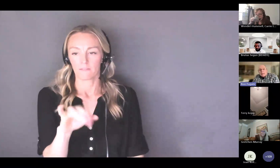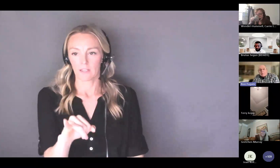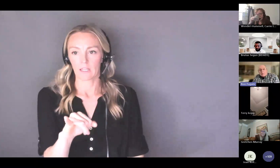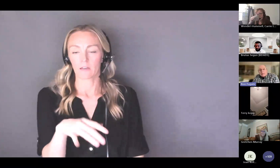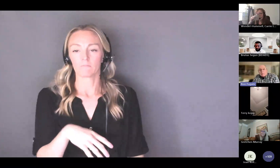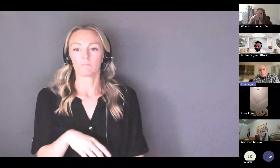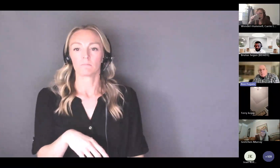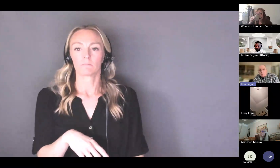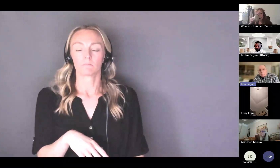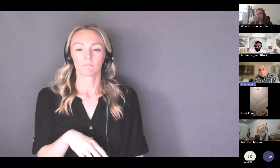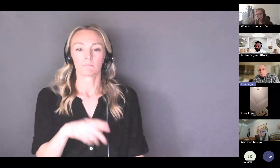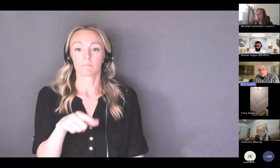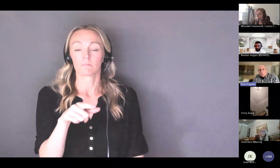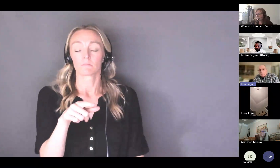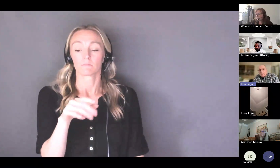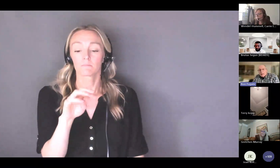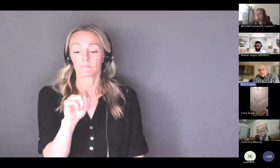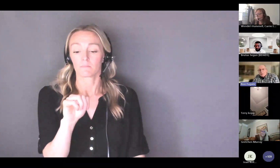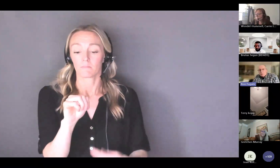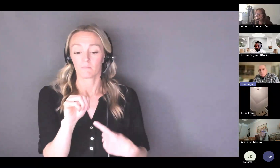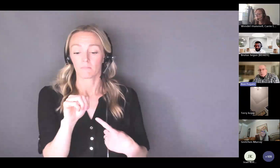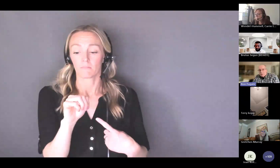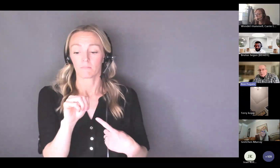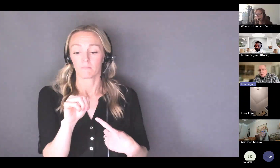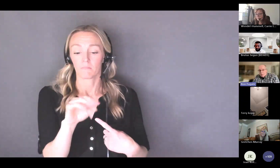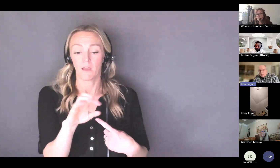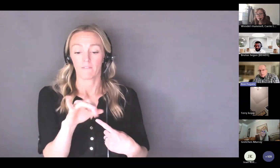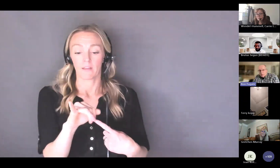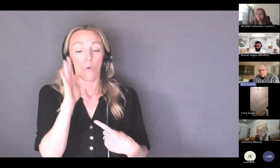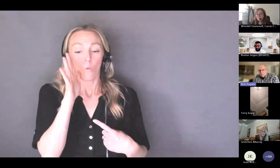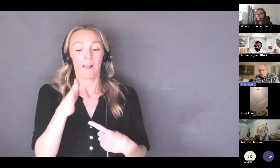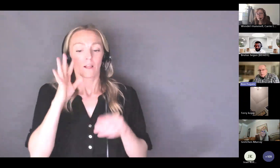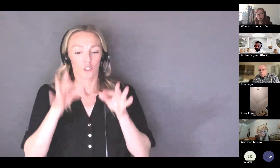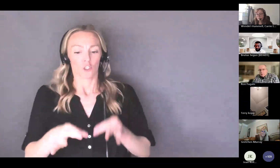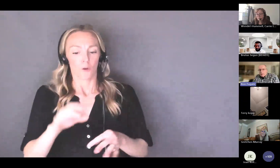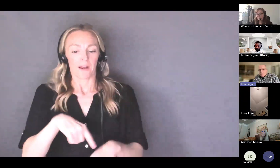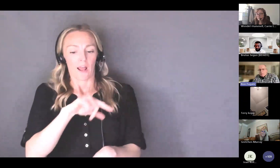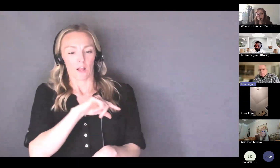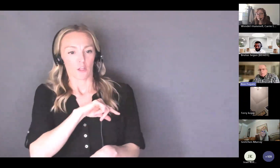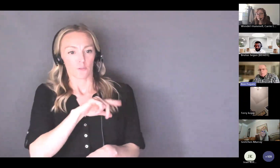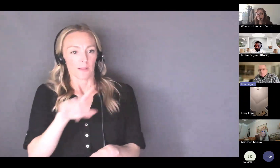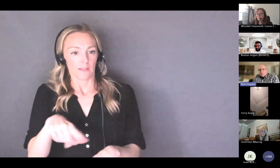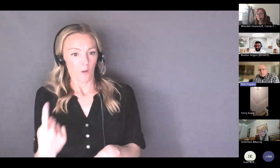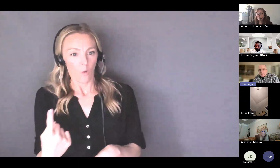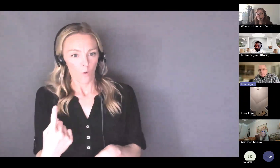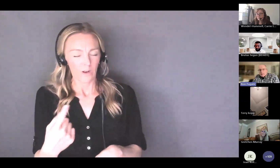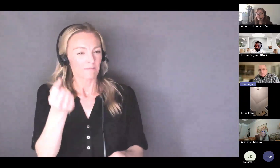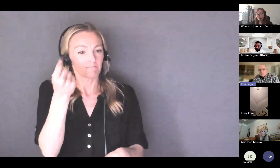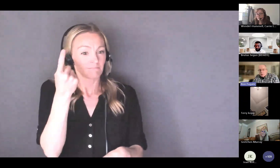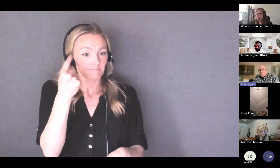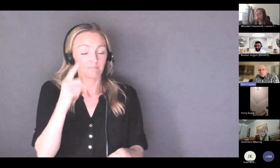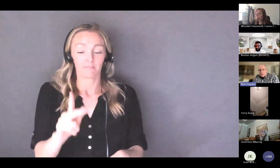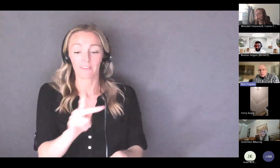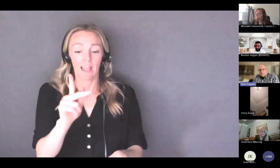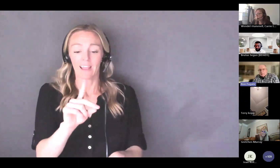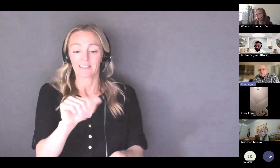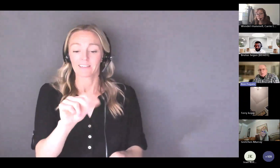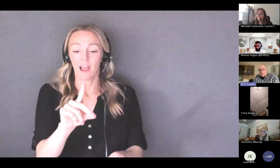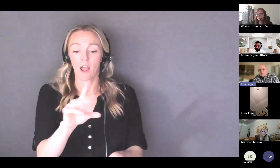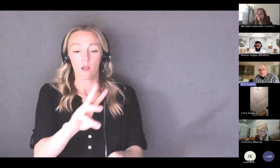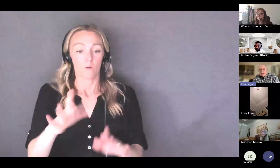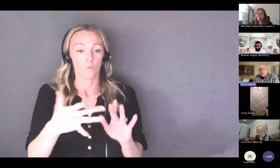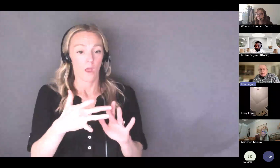stated that the MIFI will determine eligibility only. However, on the KDADS website,